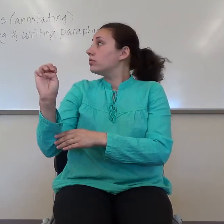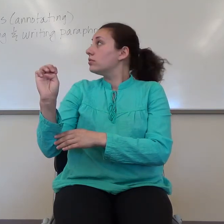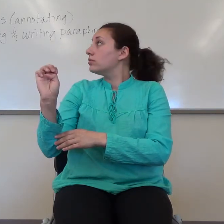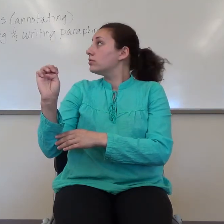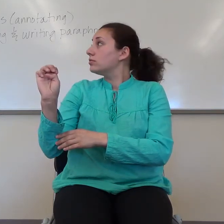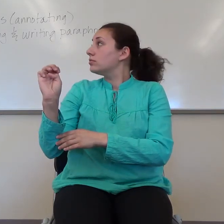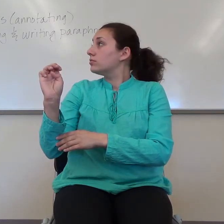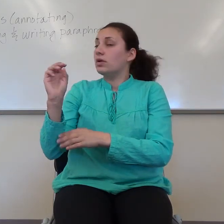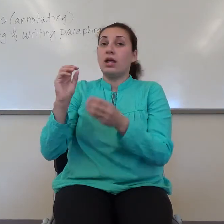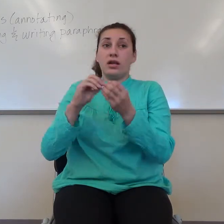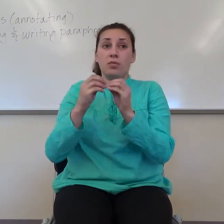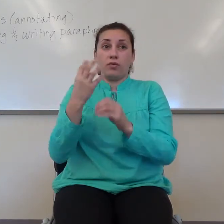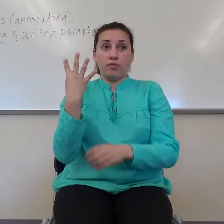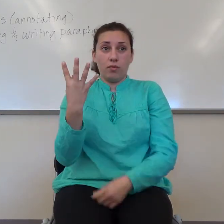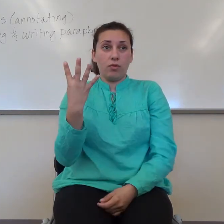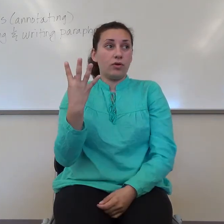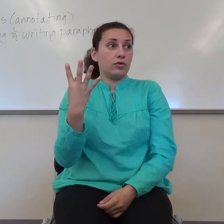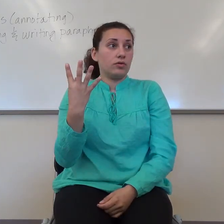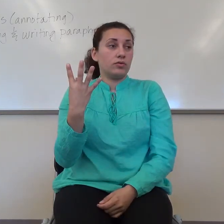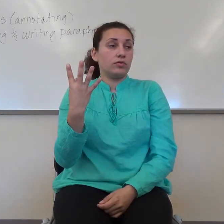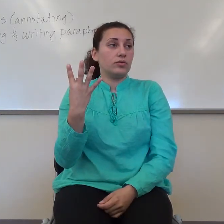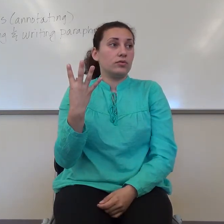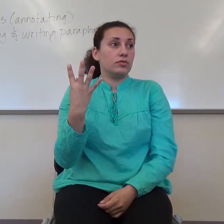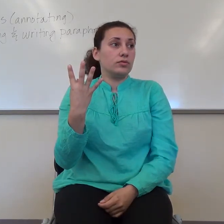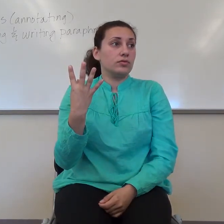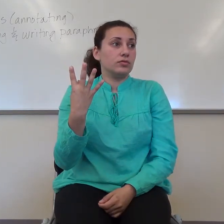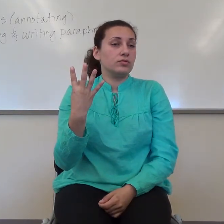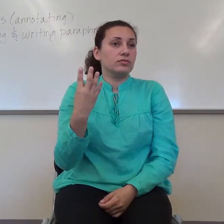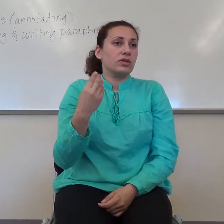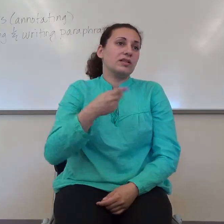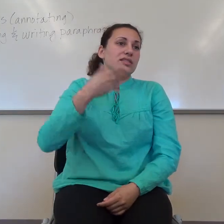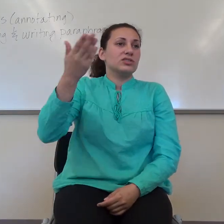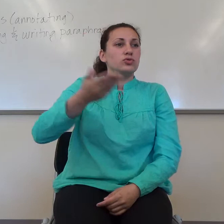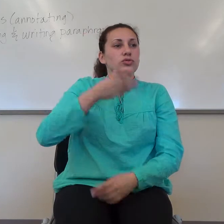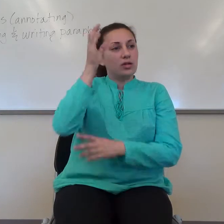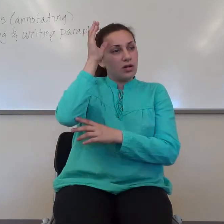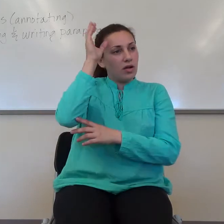Module 4 that we're doing today, that introduces the concept of